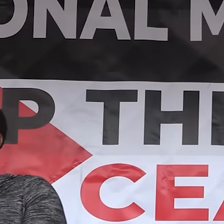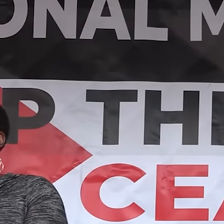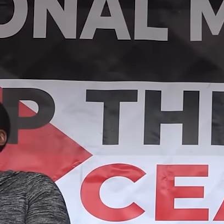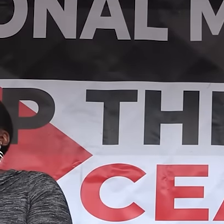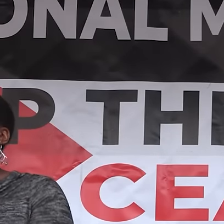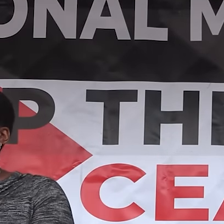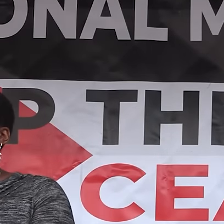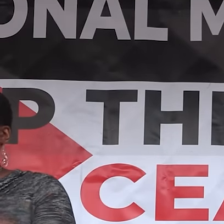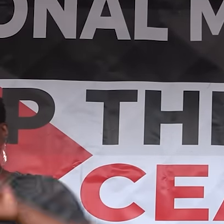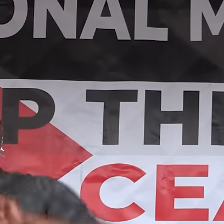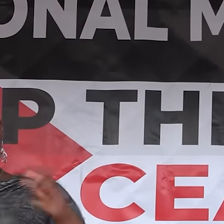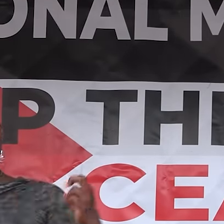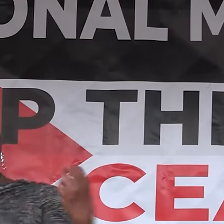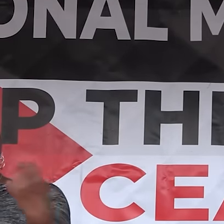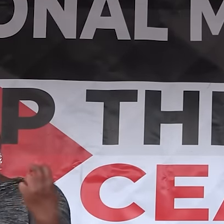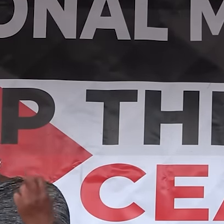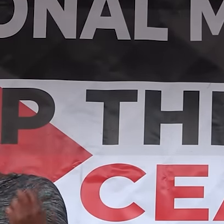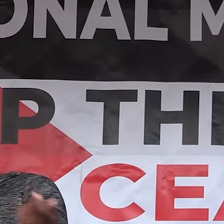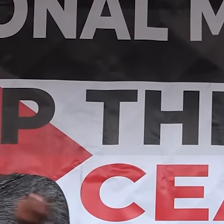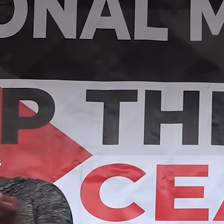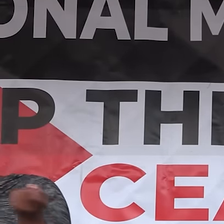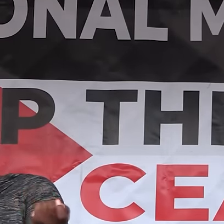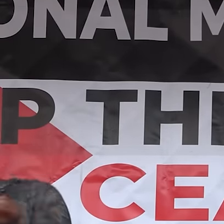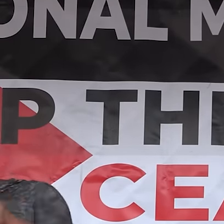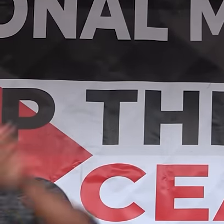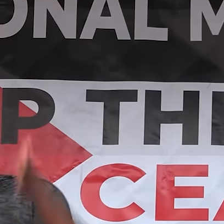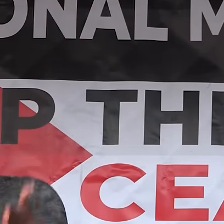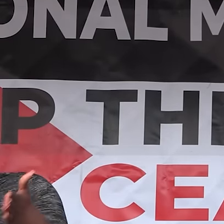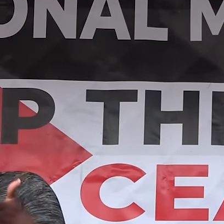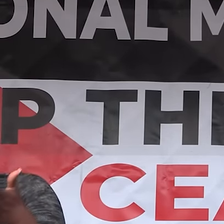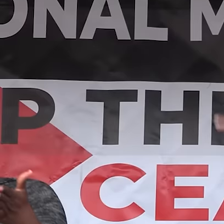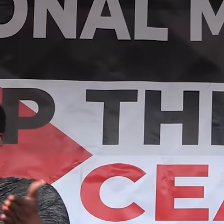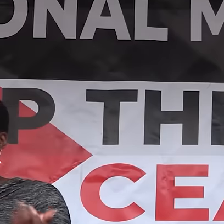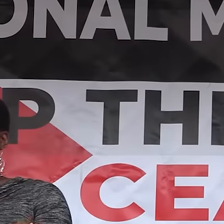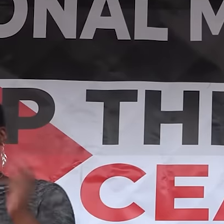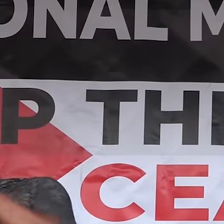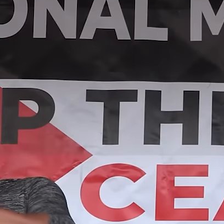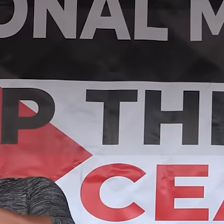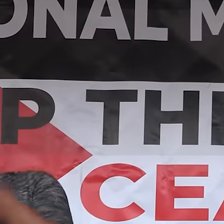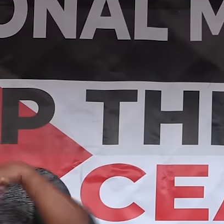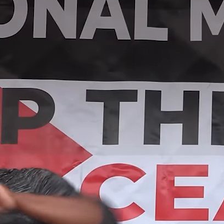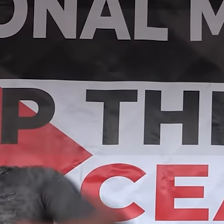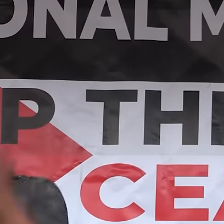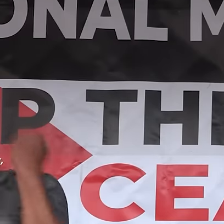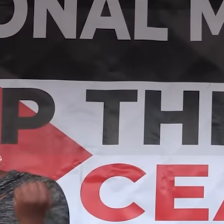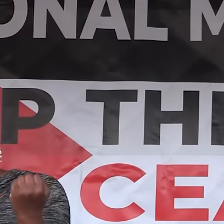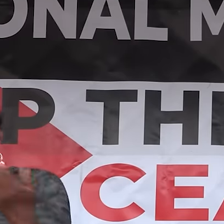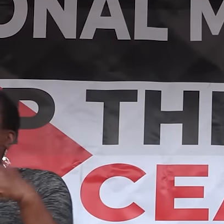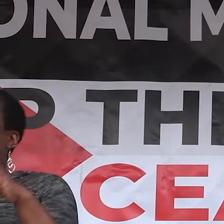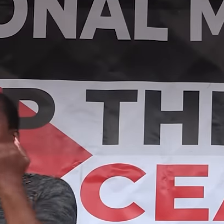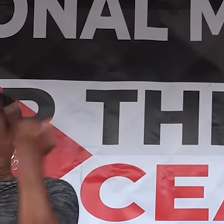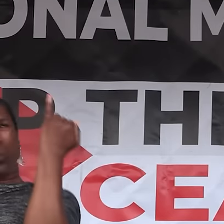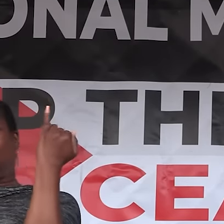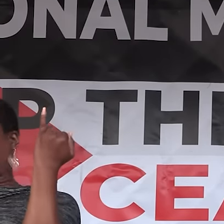on the negotiation table if they believe you are strong, if you are resilient, if you are winning, not if you are weak, not if